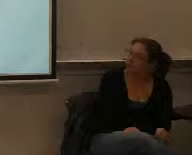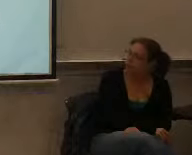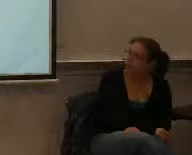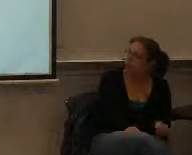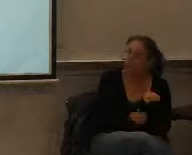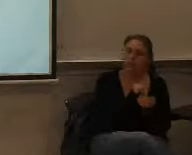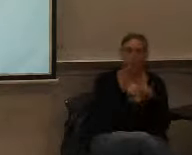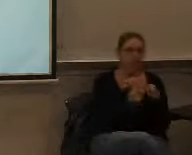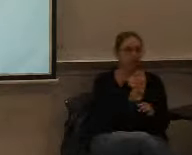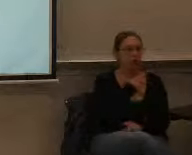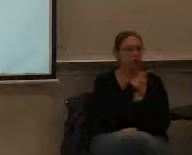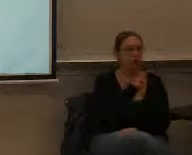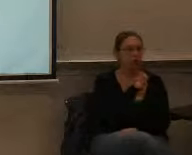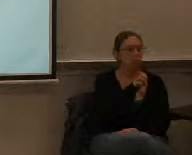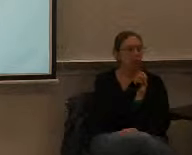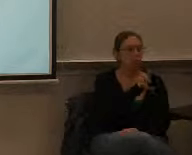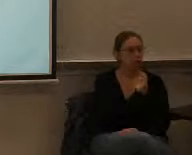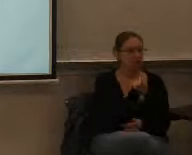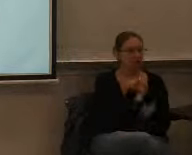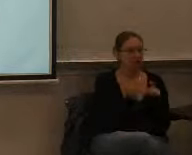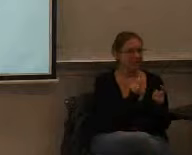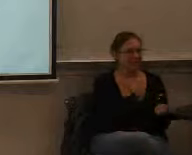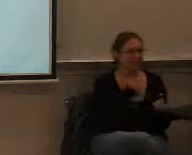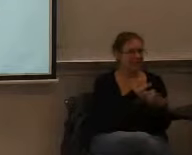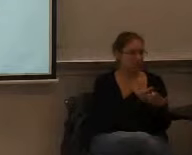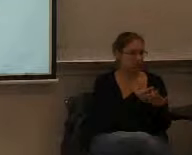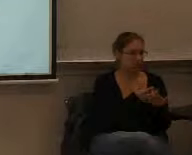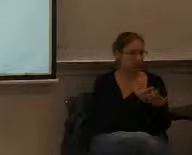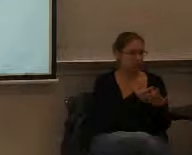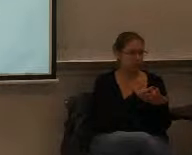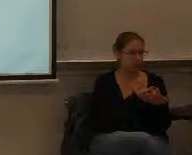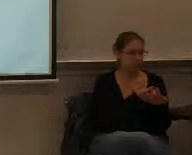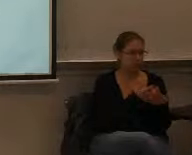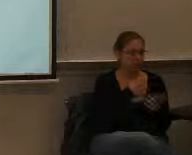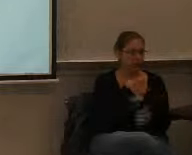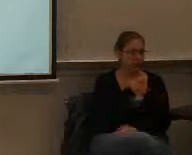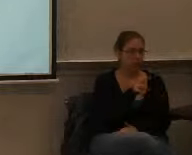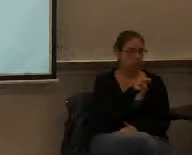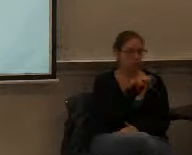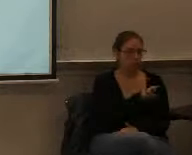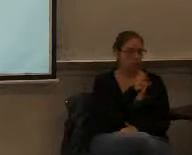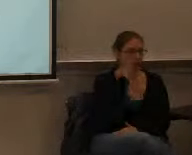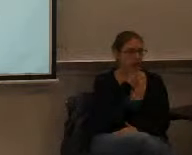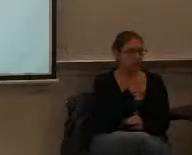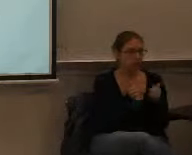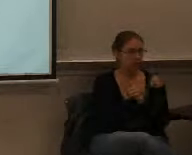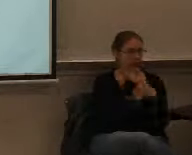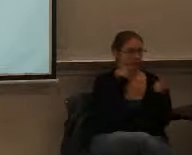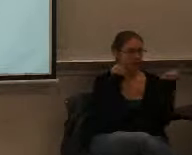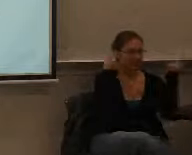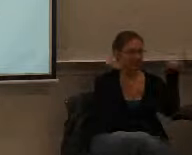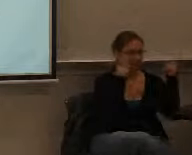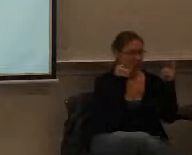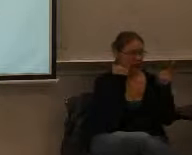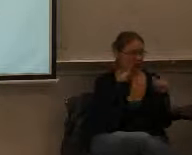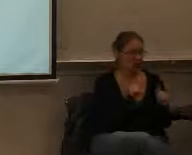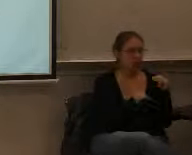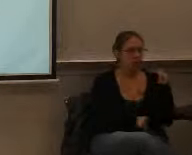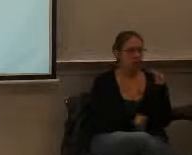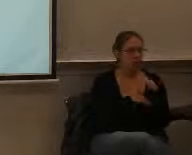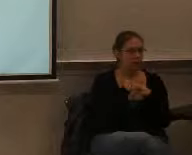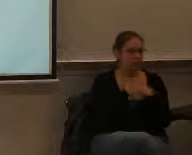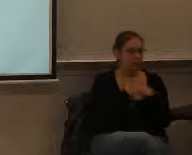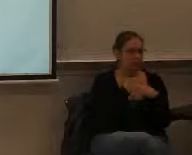So how do predators adapt? And basically a predator is going to be the most successful if it can